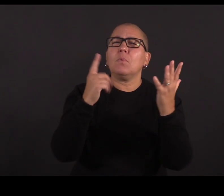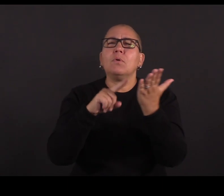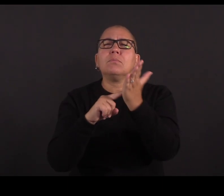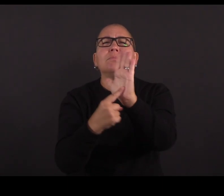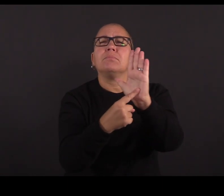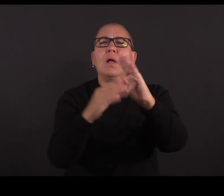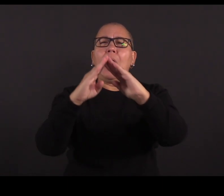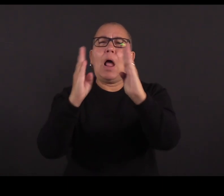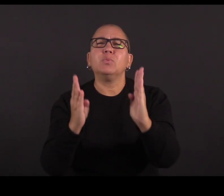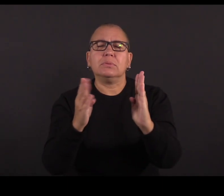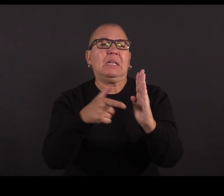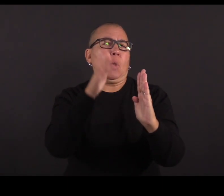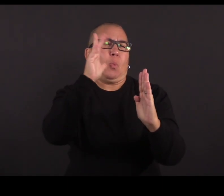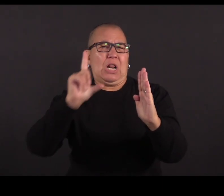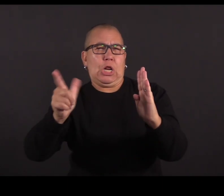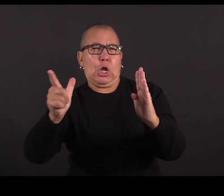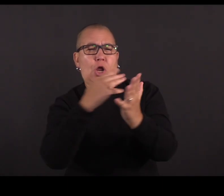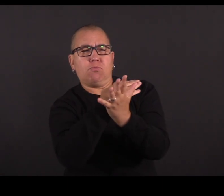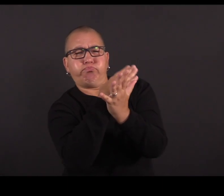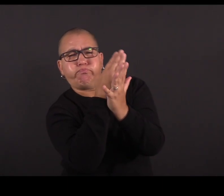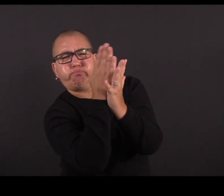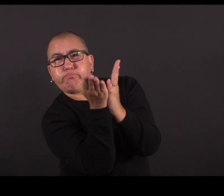session.